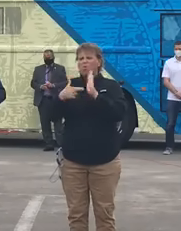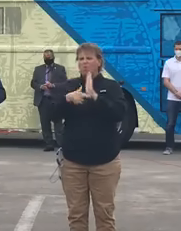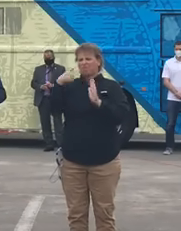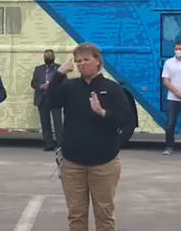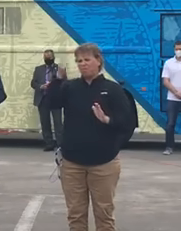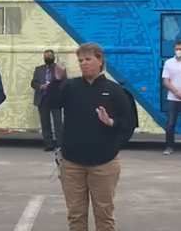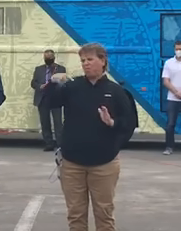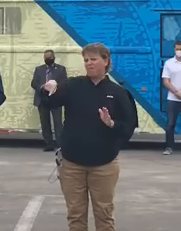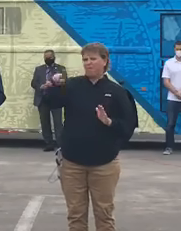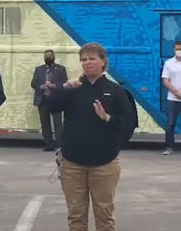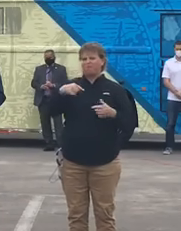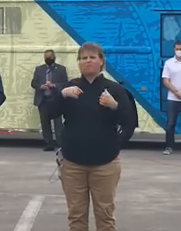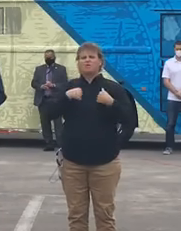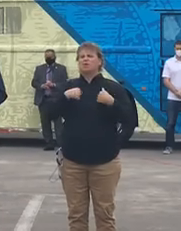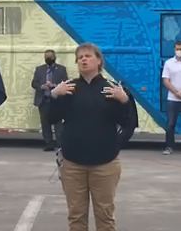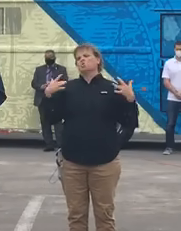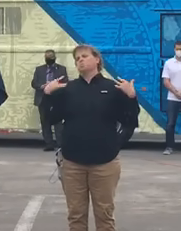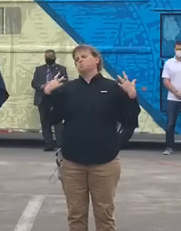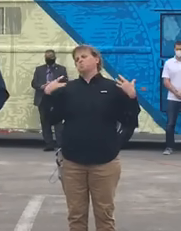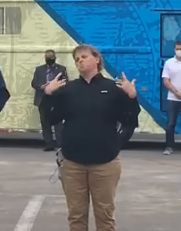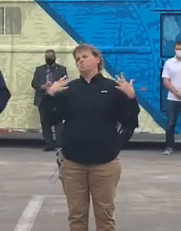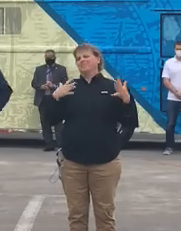of that. Glenna?